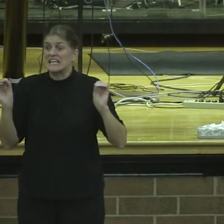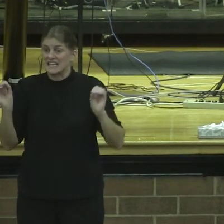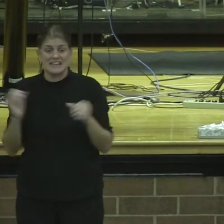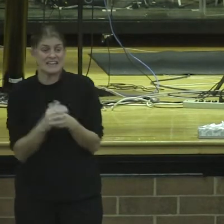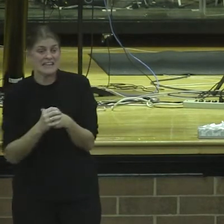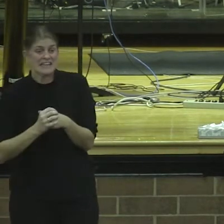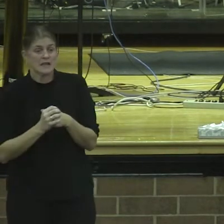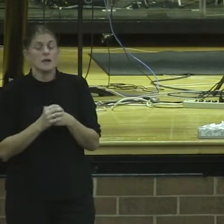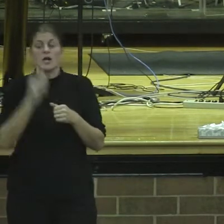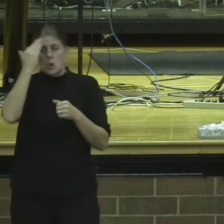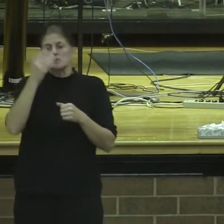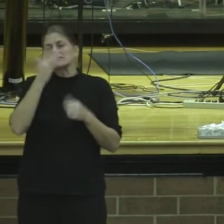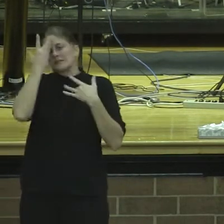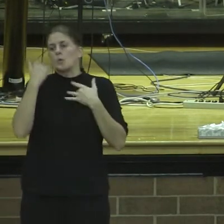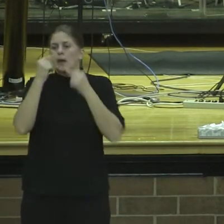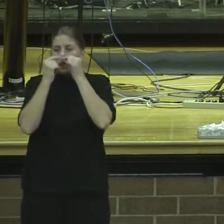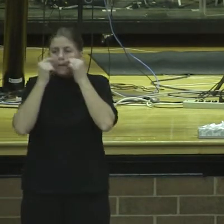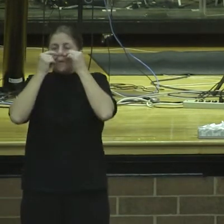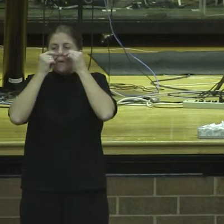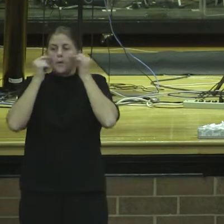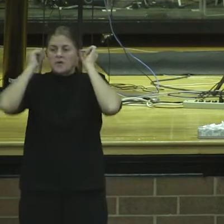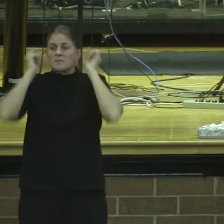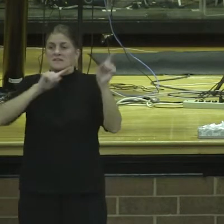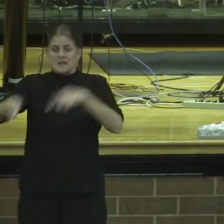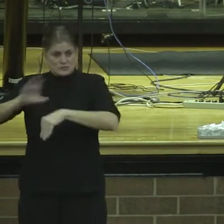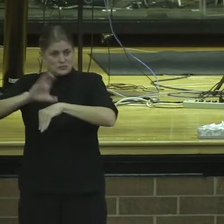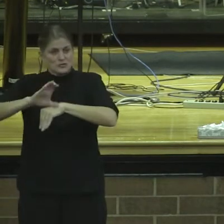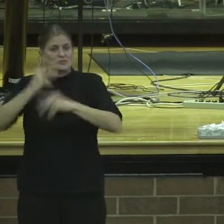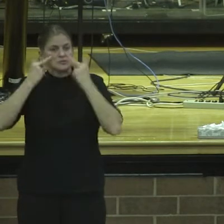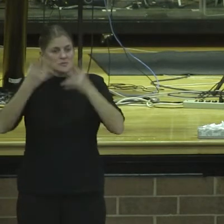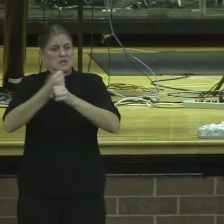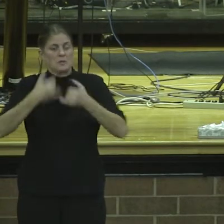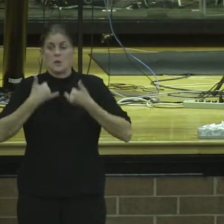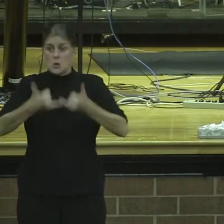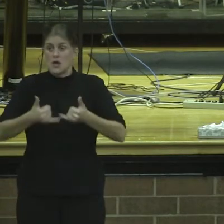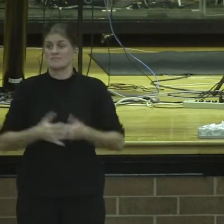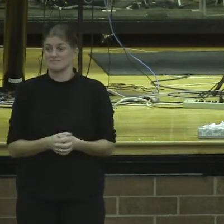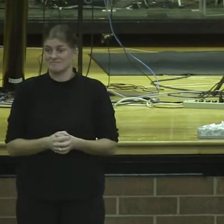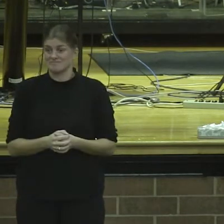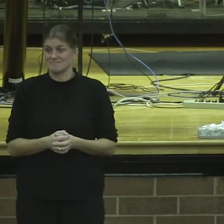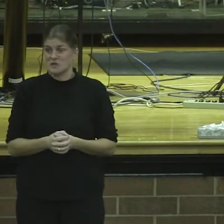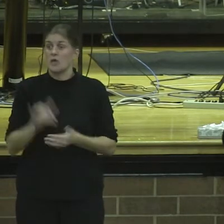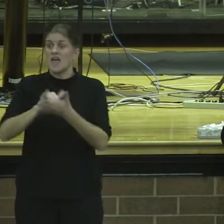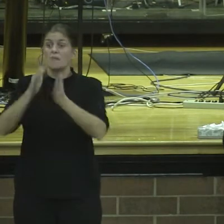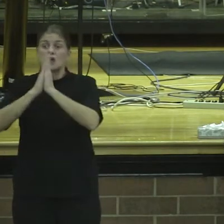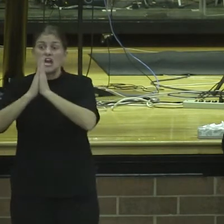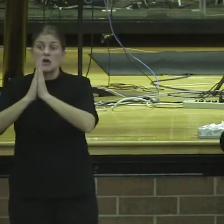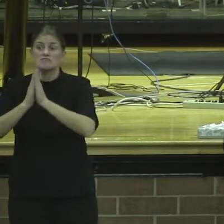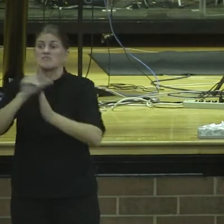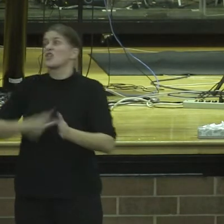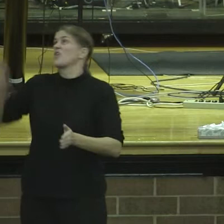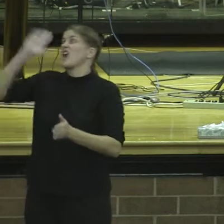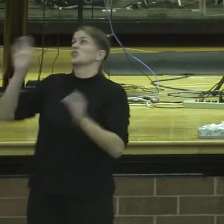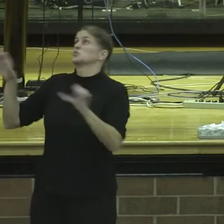that he had an oxygen mask that he wore, that was it. And he was able to come and make it to church. Now that capstone prayer helped, but it was from